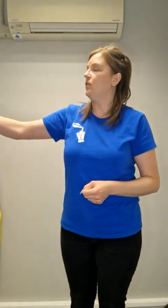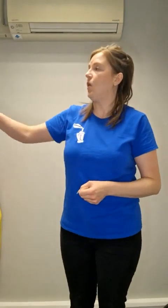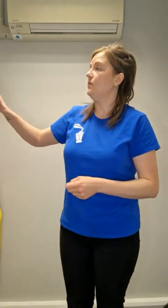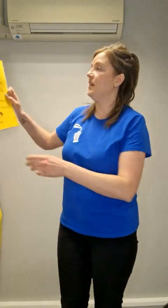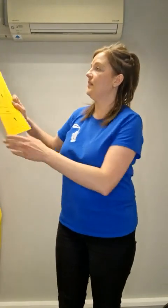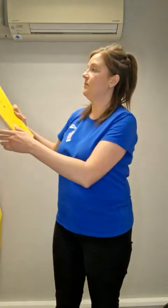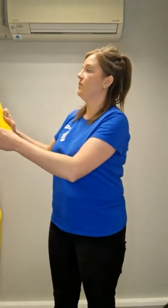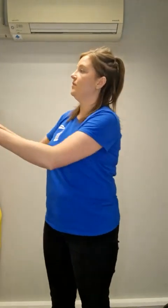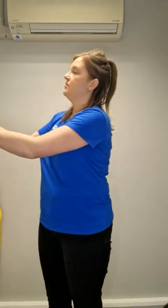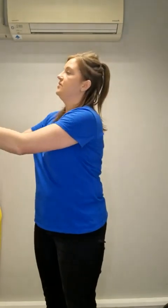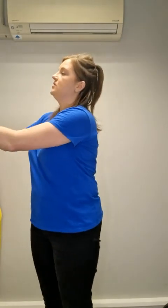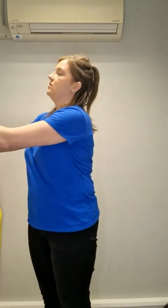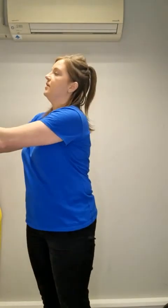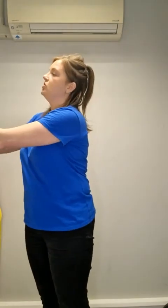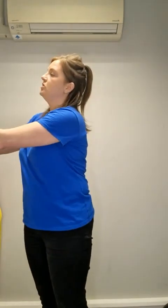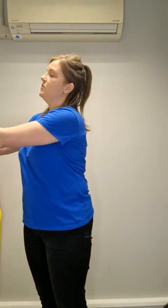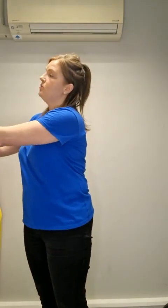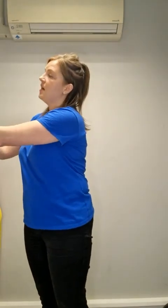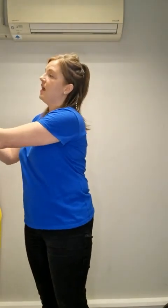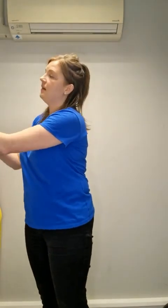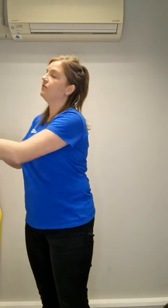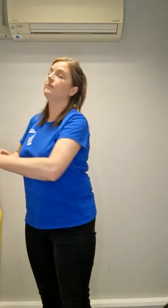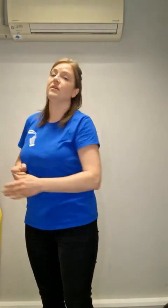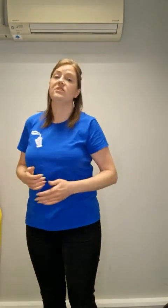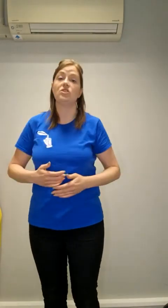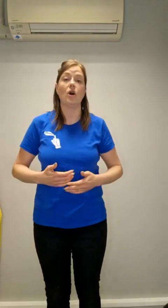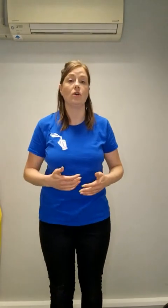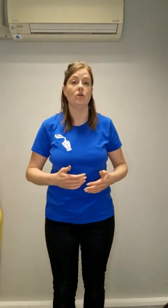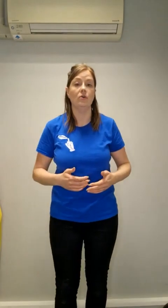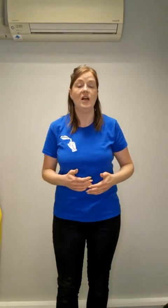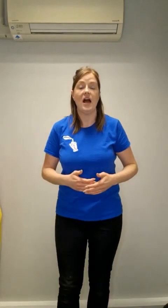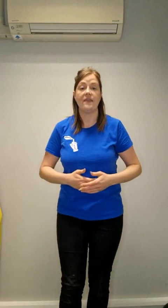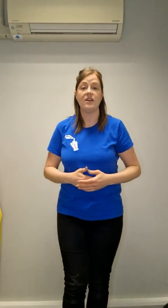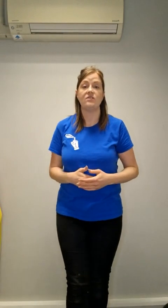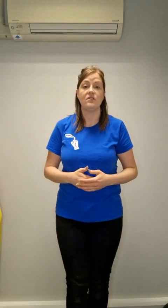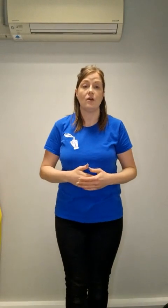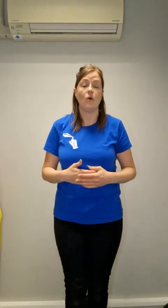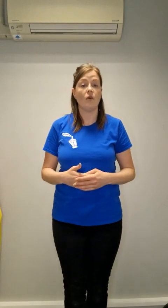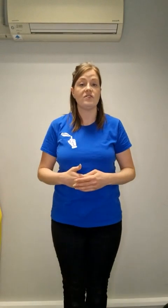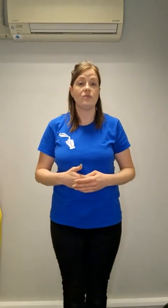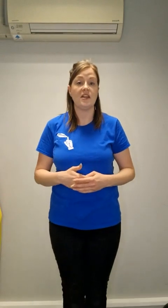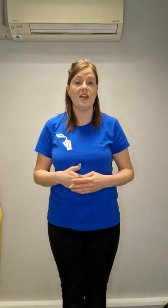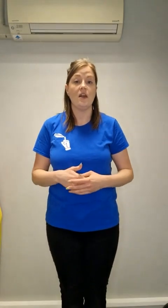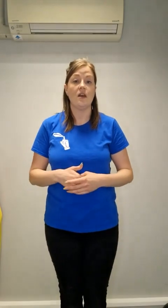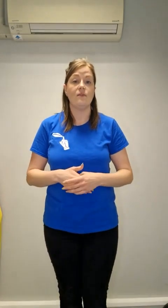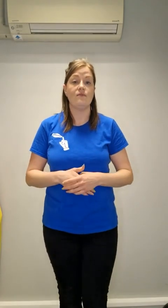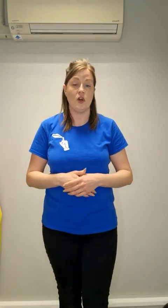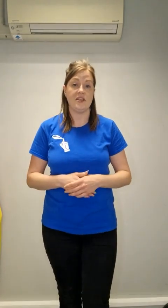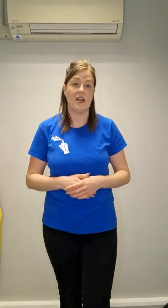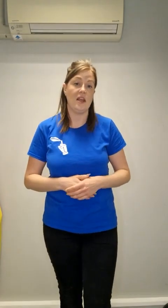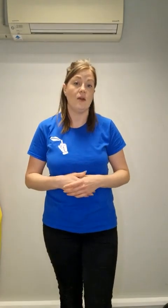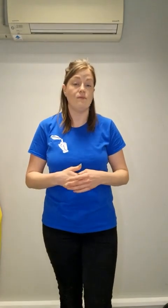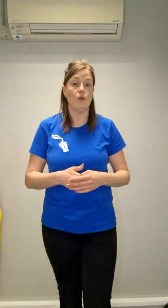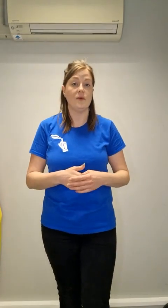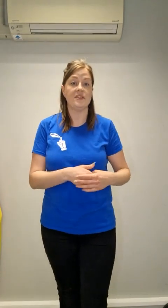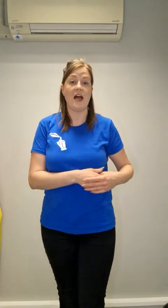Not only can they move in those 6 directions, but you then have them that circle, and they can circle horizontally, vertically, forwards